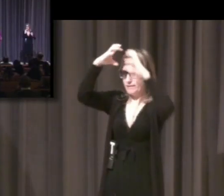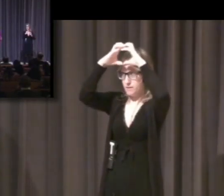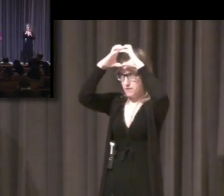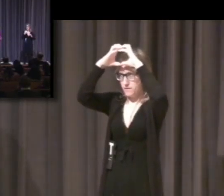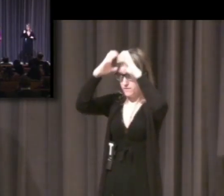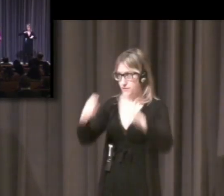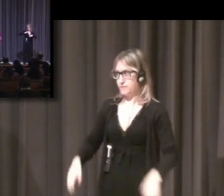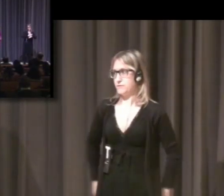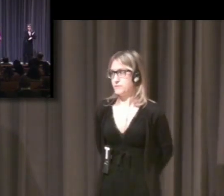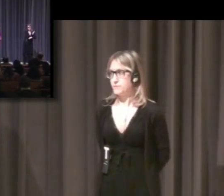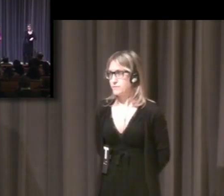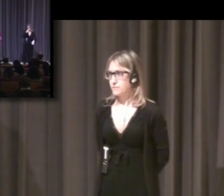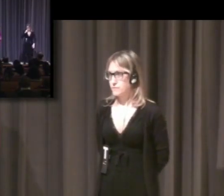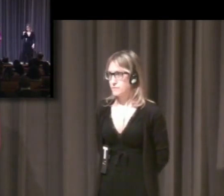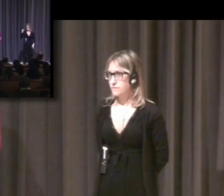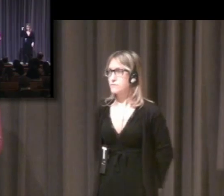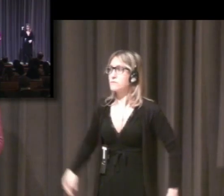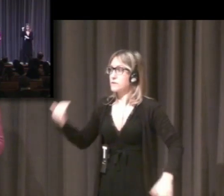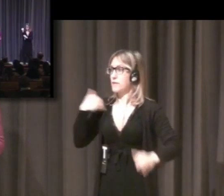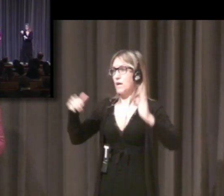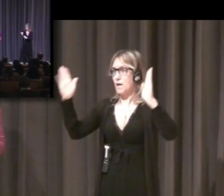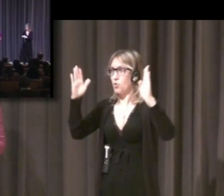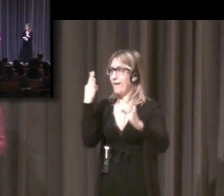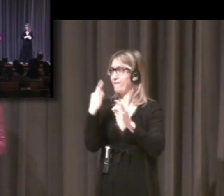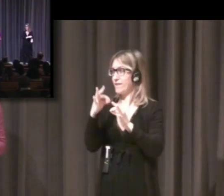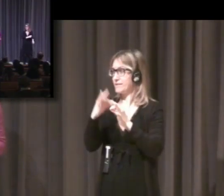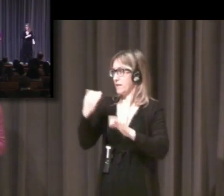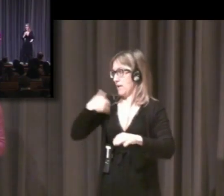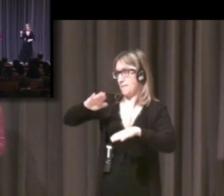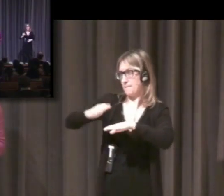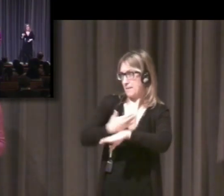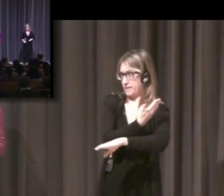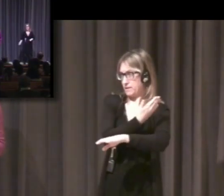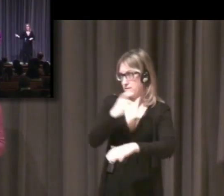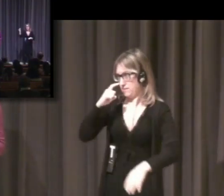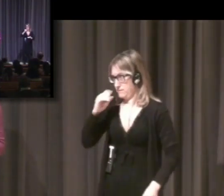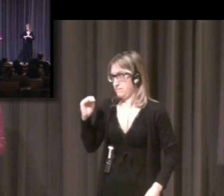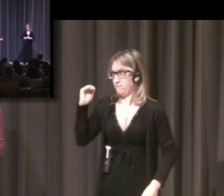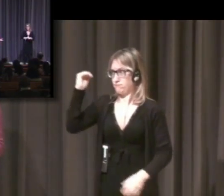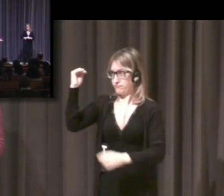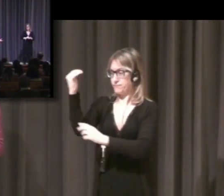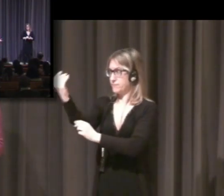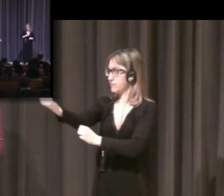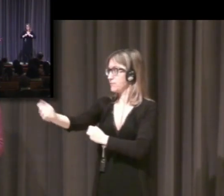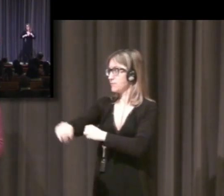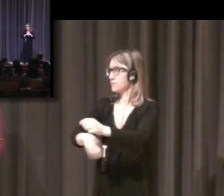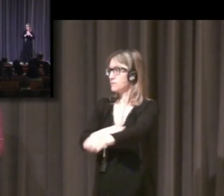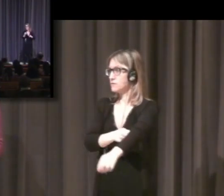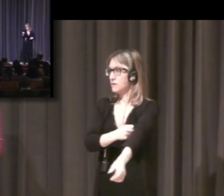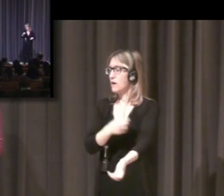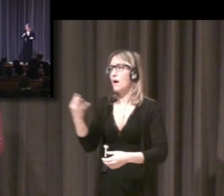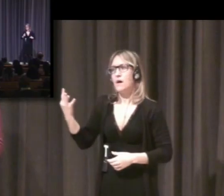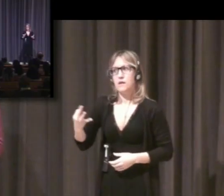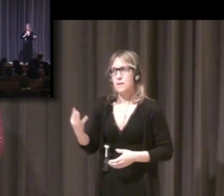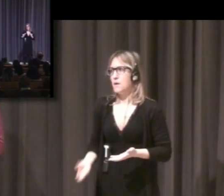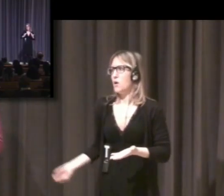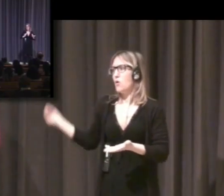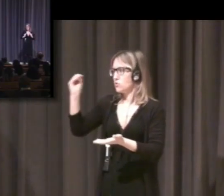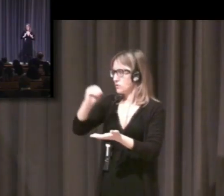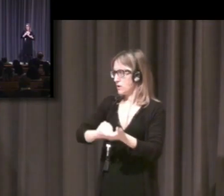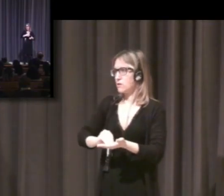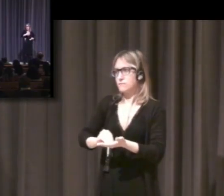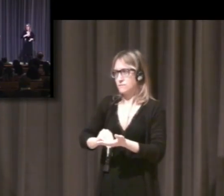return for some rehabilitation. maybe every couple of years, maybe every